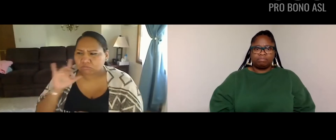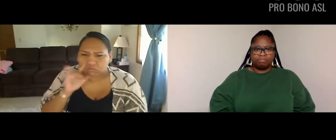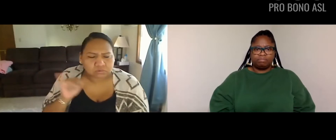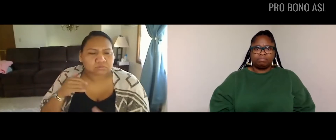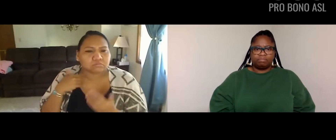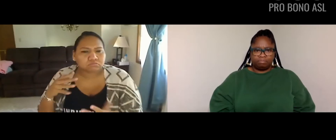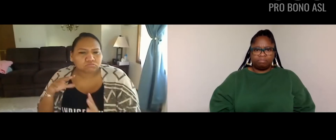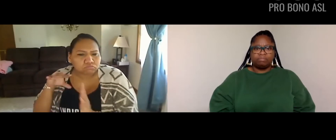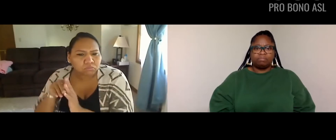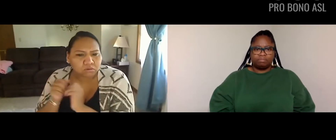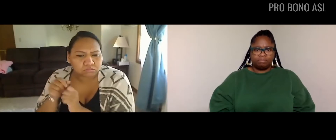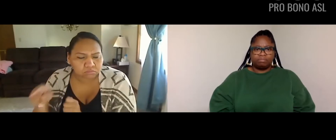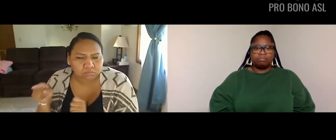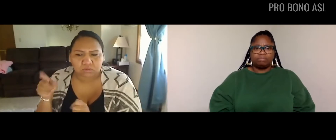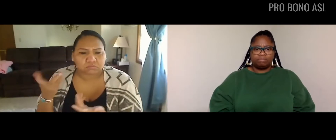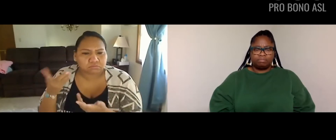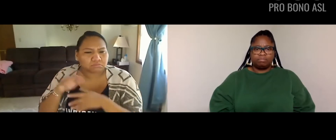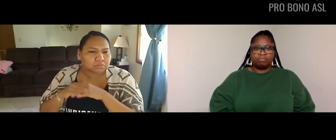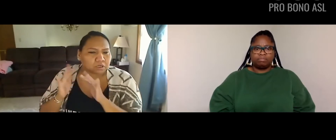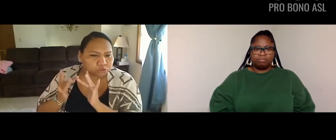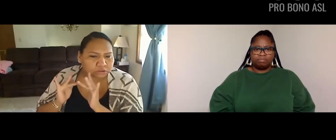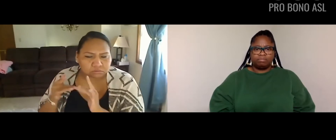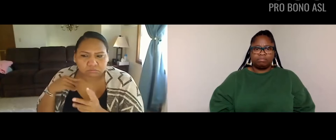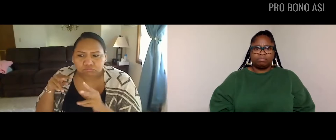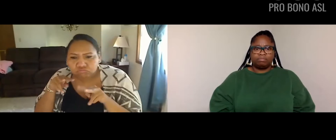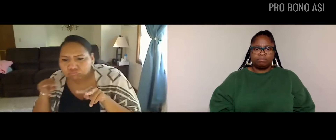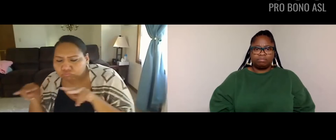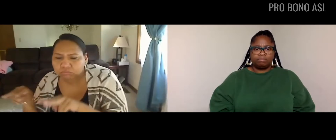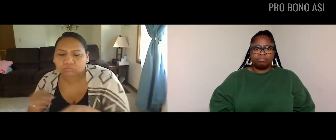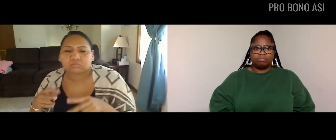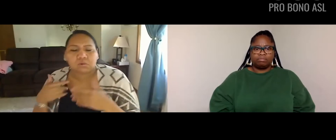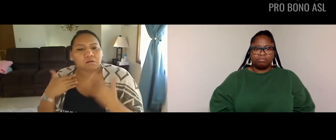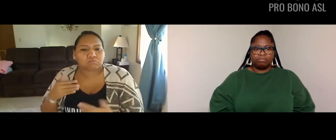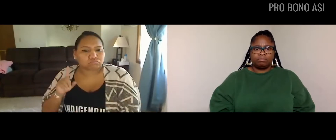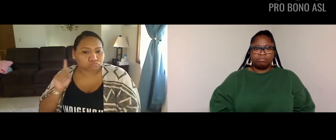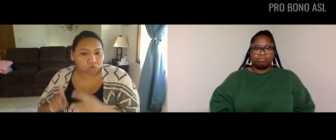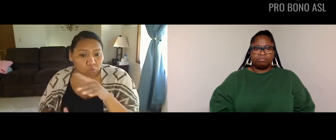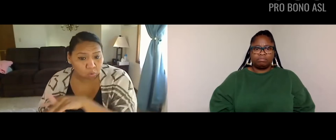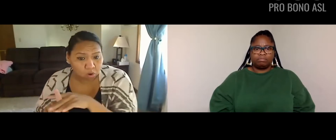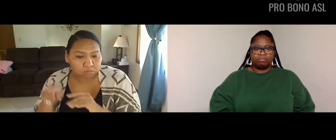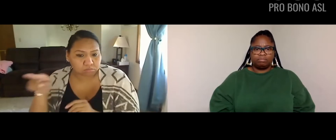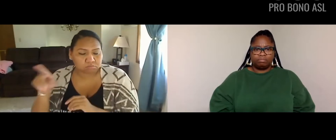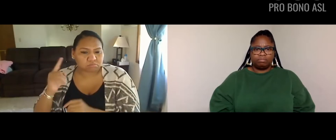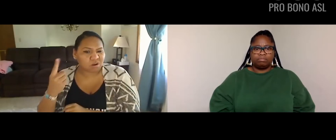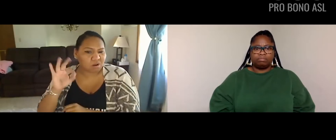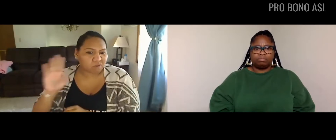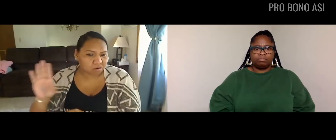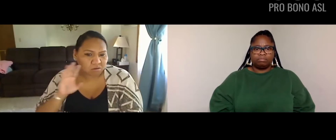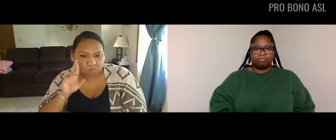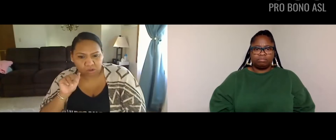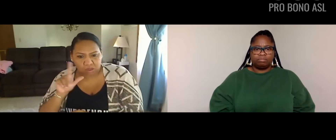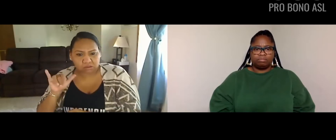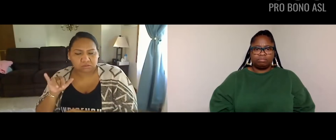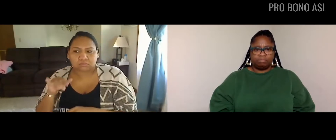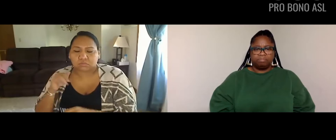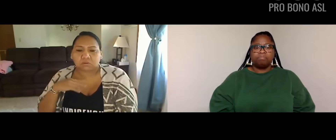So when I saw the movement starting, I would watch videos, look online for the rallies, and I